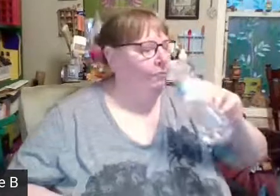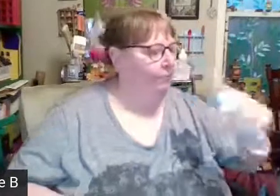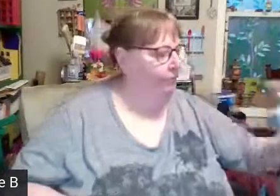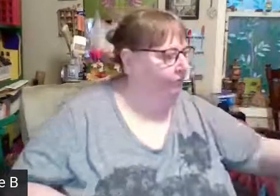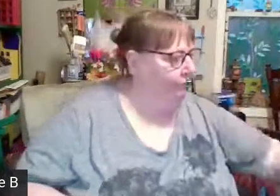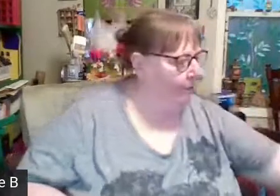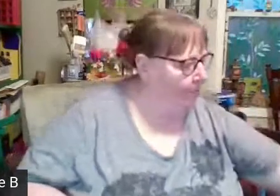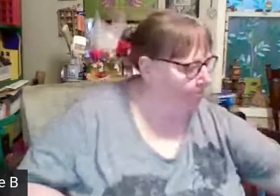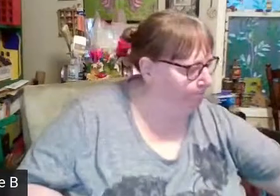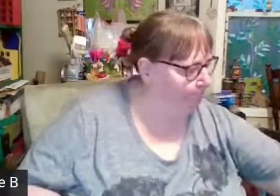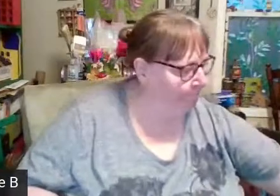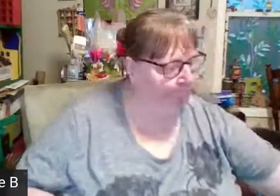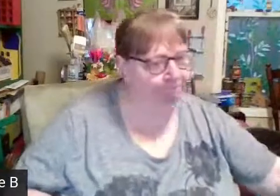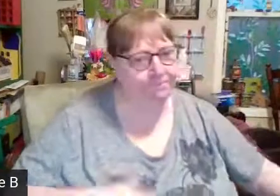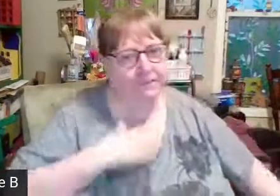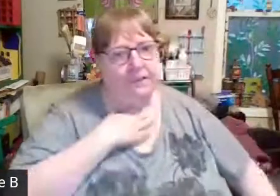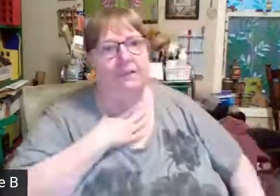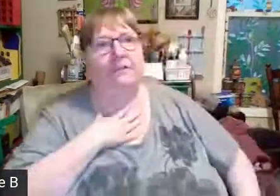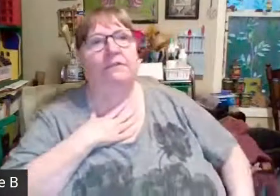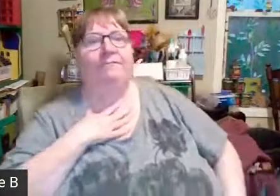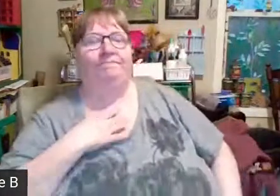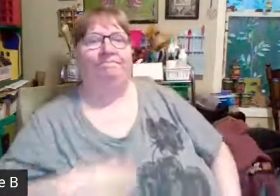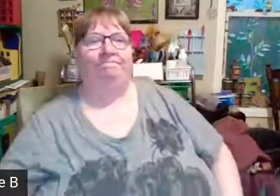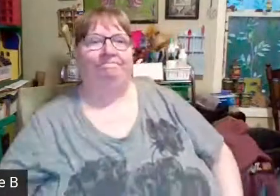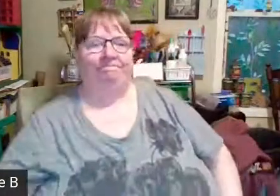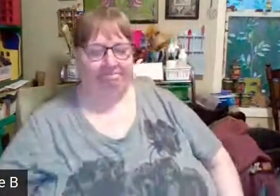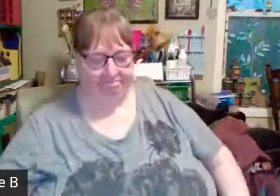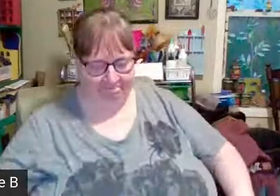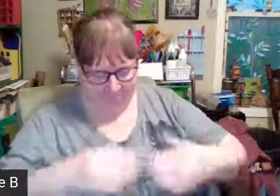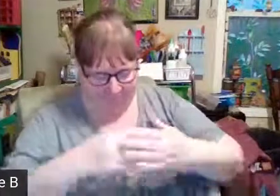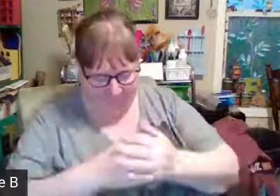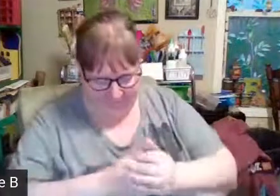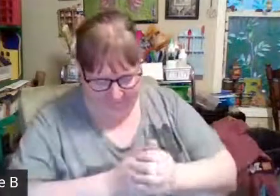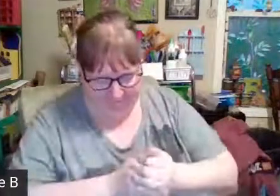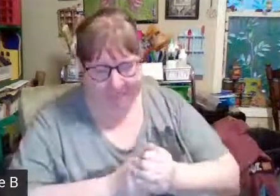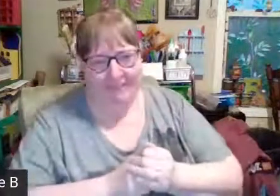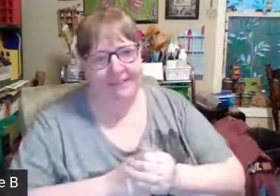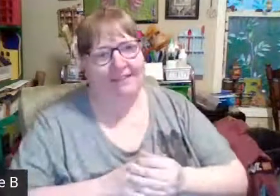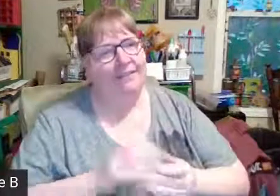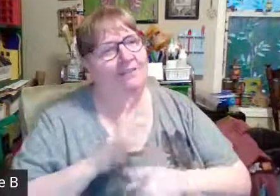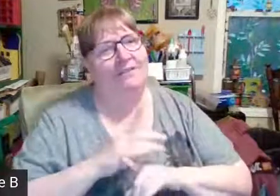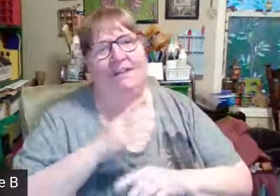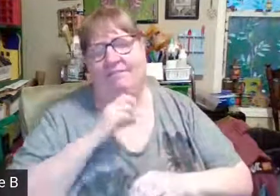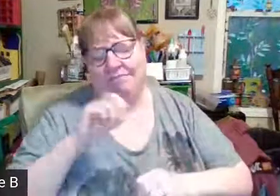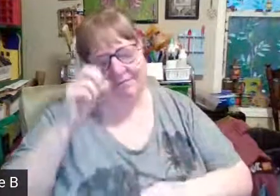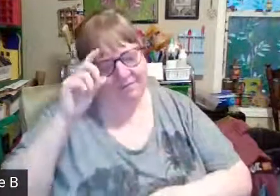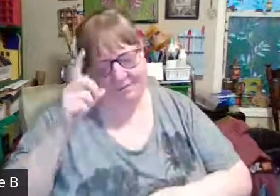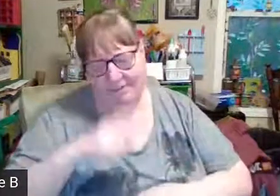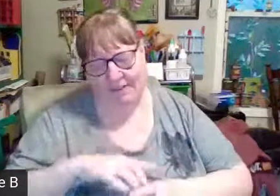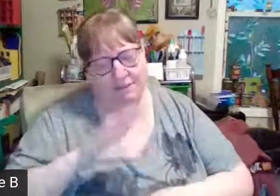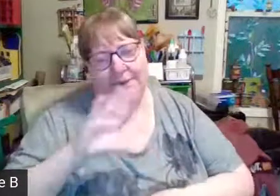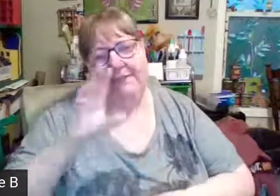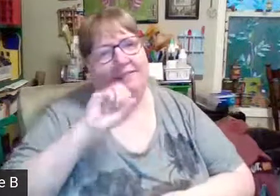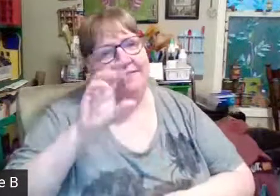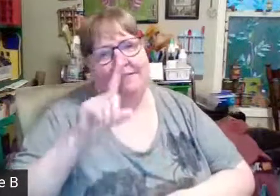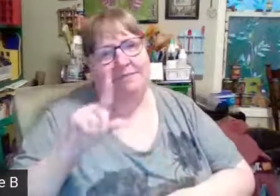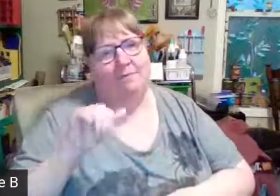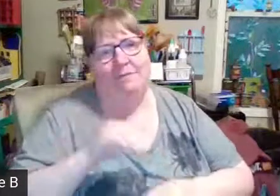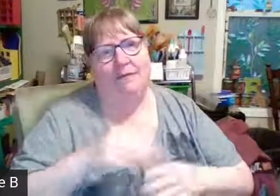about, you know, I would hate for someone to be disappointed in a bag that they got. So, yeah. Do you want to know what I'm stressed about now?